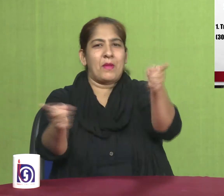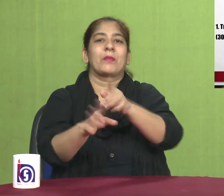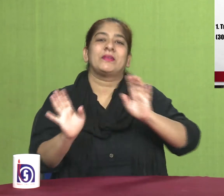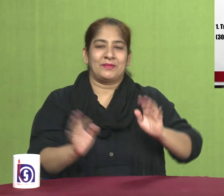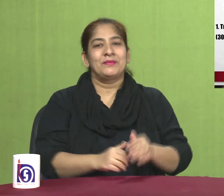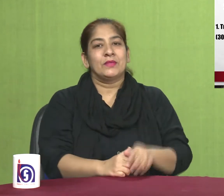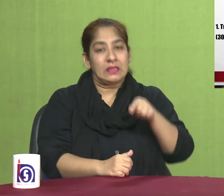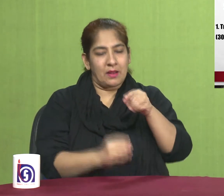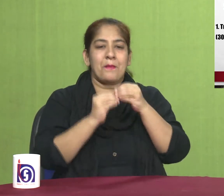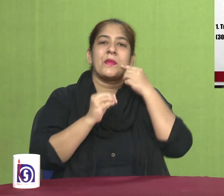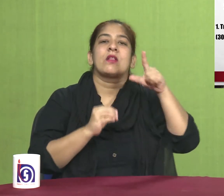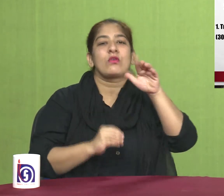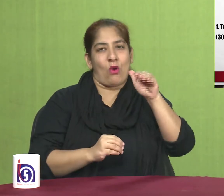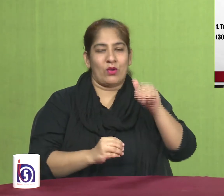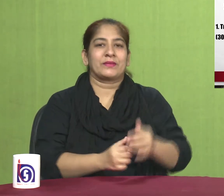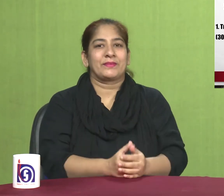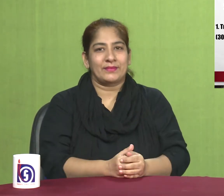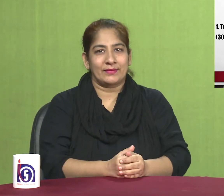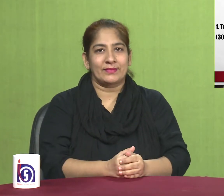So that is discounting of bills.